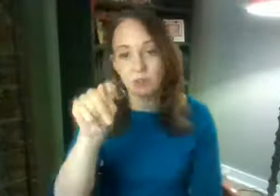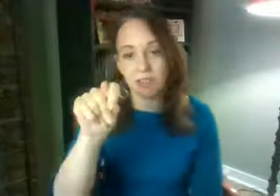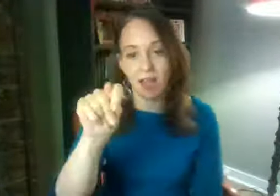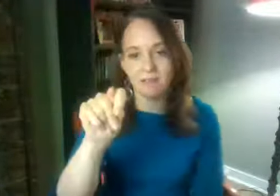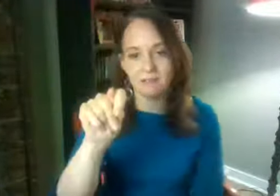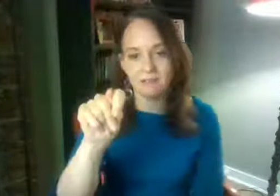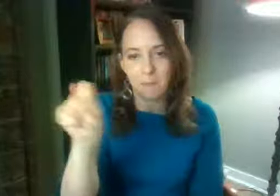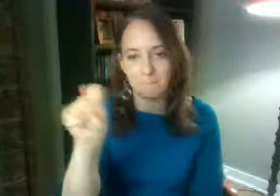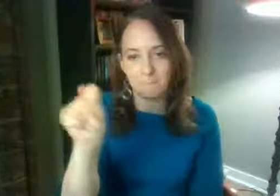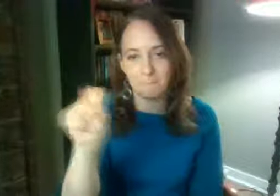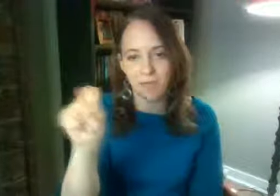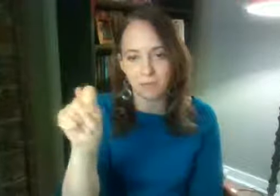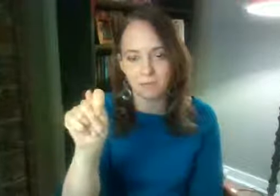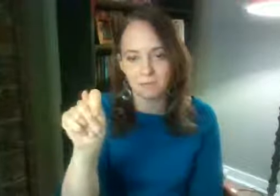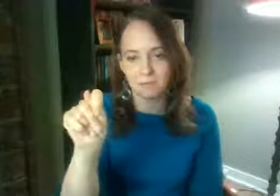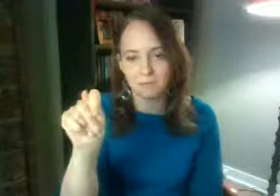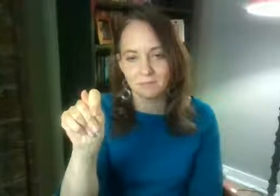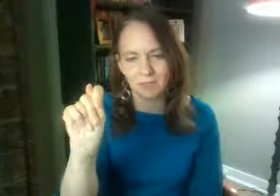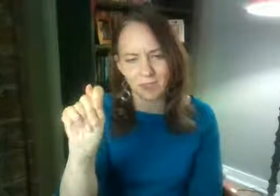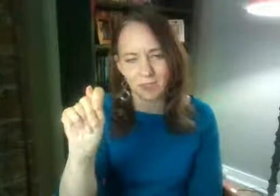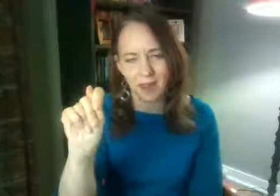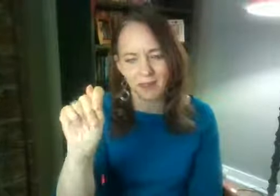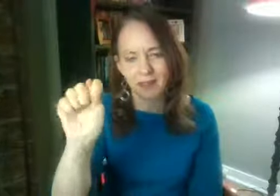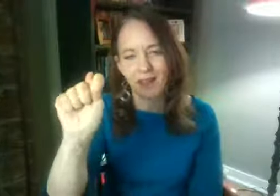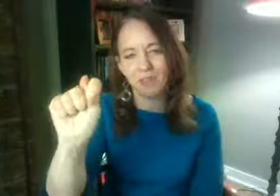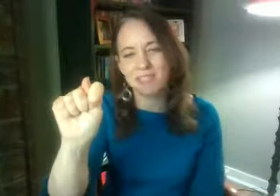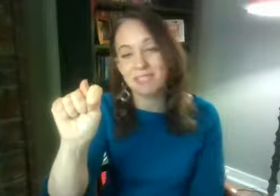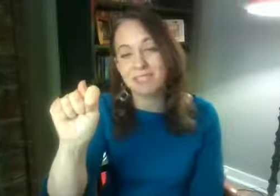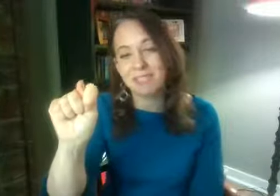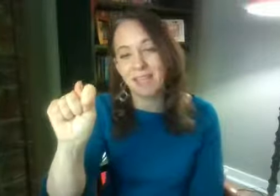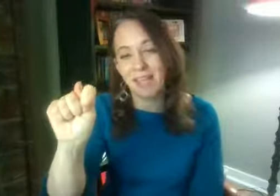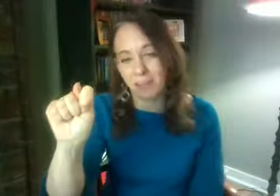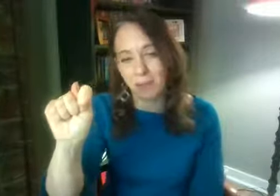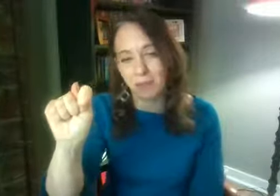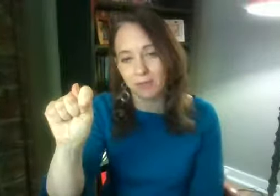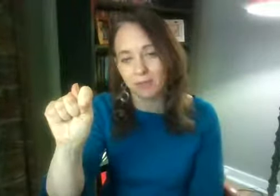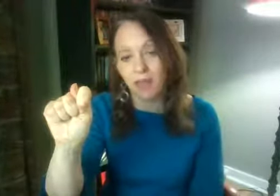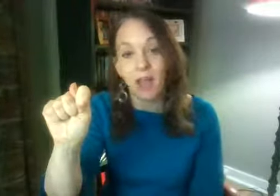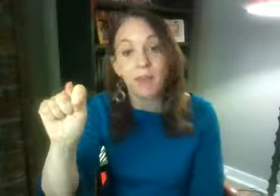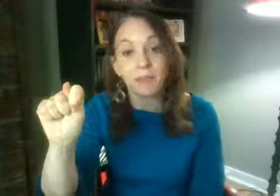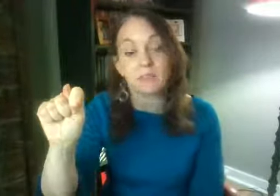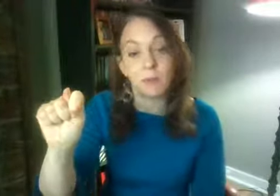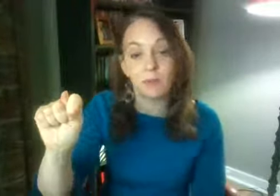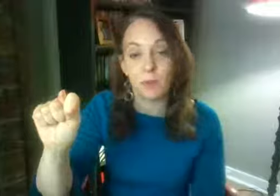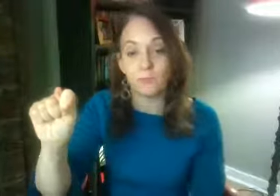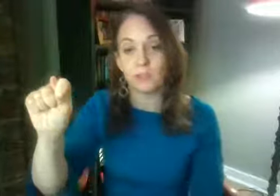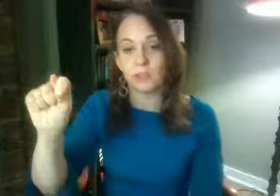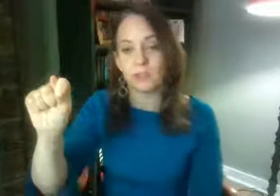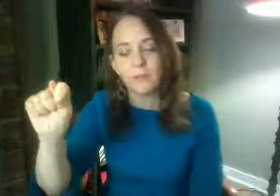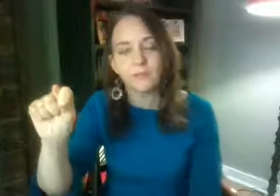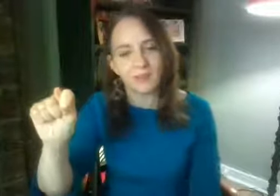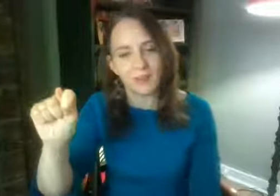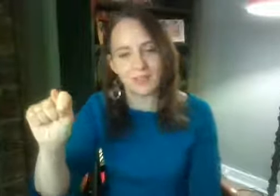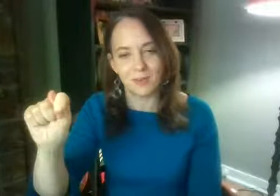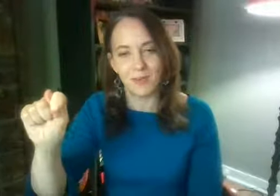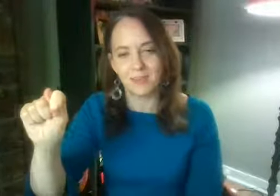sign bathroom. You see my hand? That's a T hand shape. I bet that some of you have learned some of the letters in American